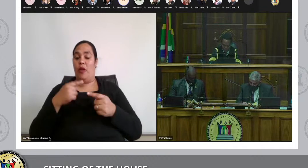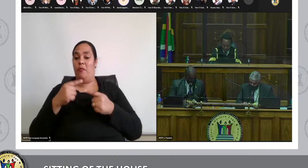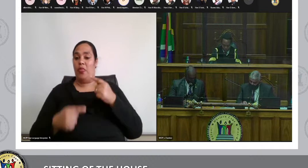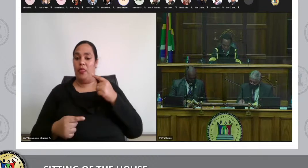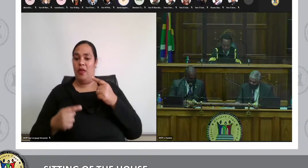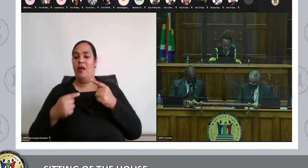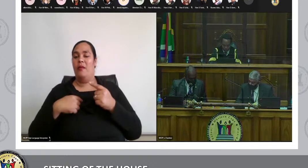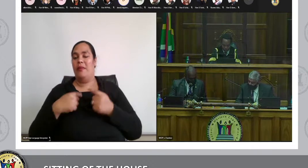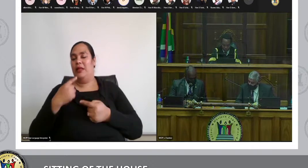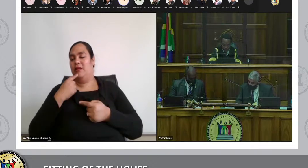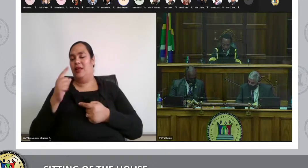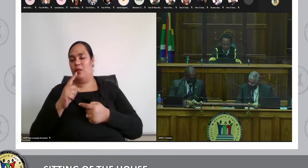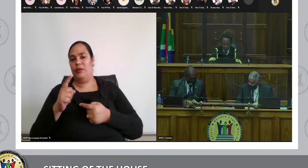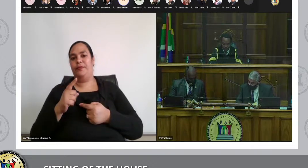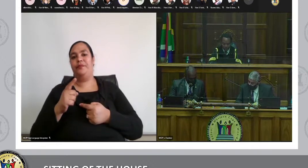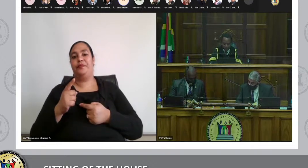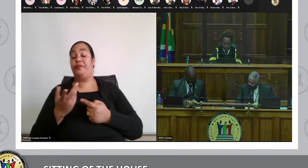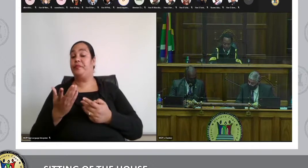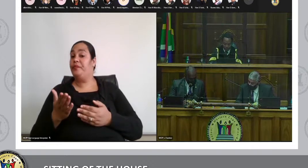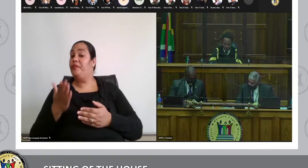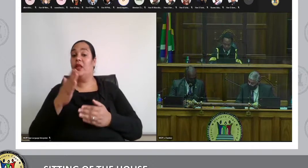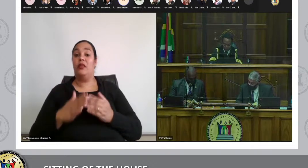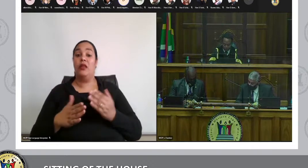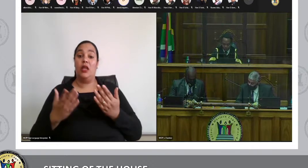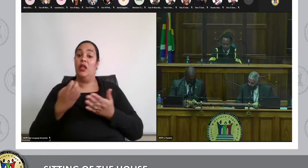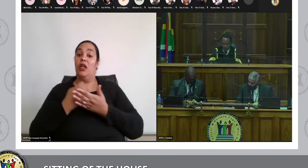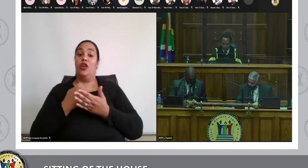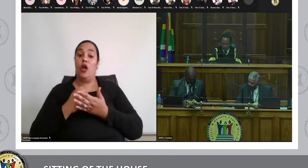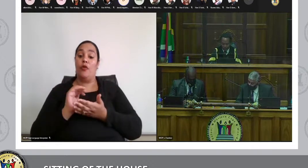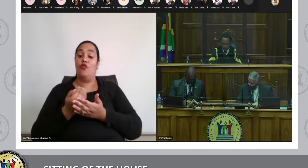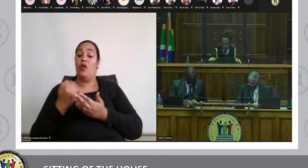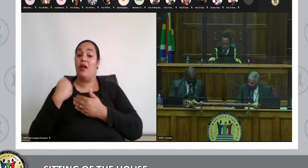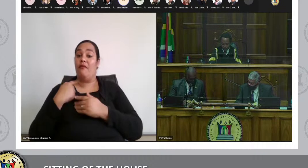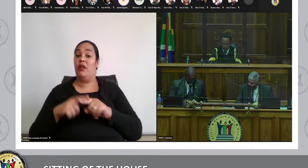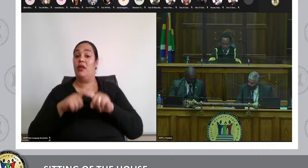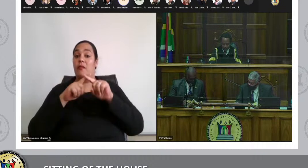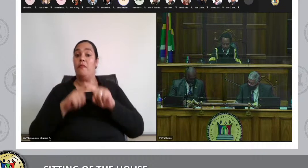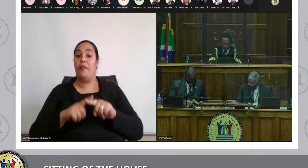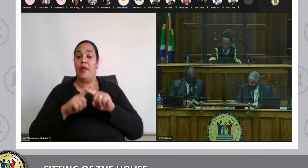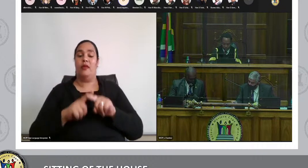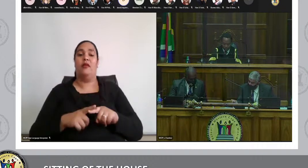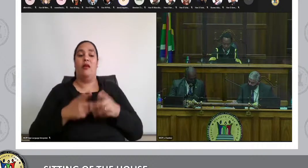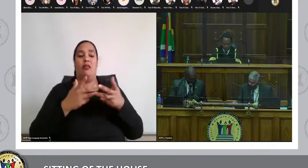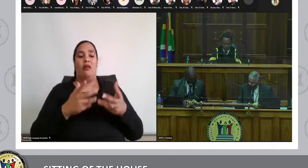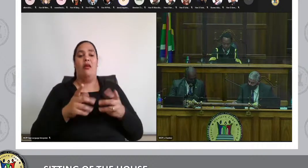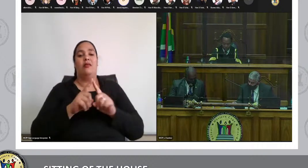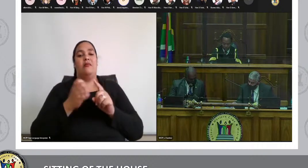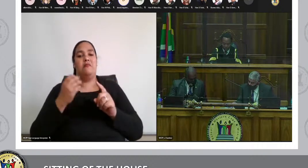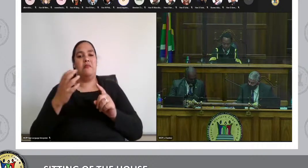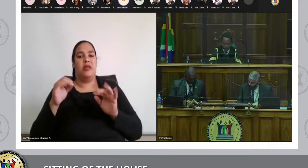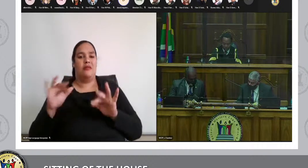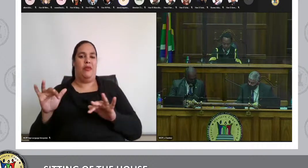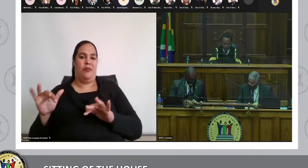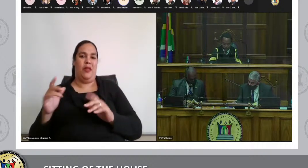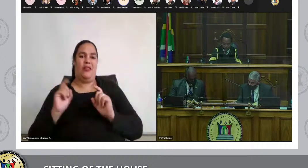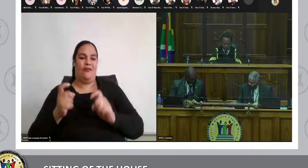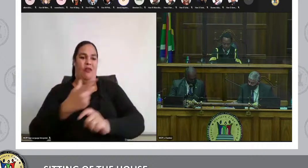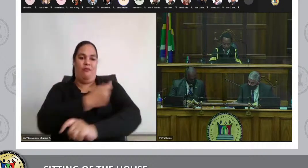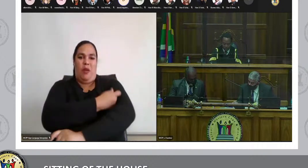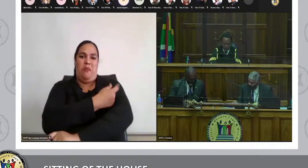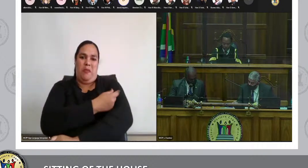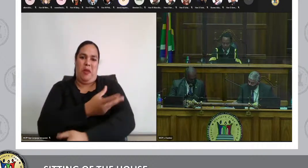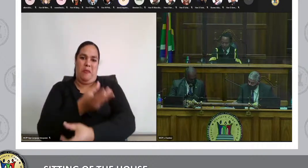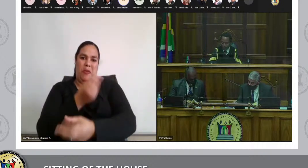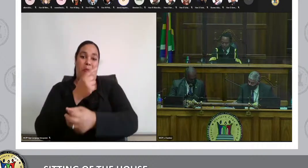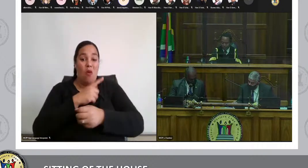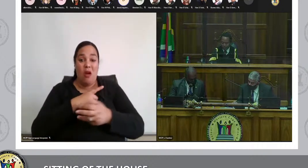connectivity, I was saying that in the end, economic recovery depends on vaccinating as many people as fast as possible, because of